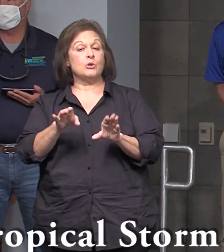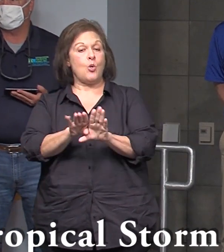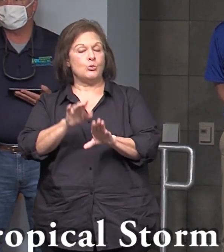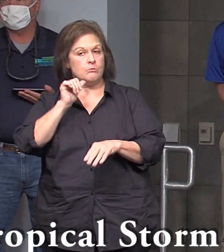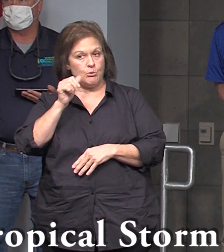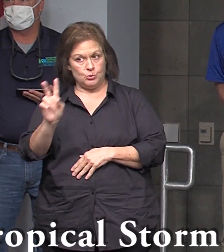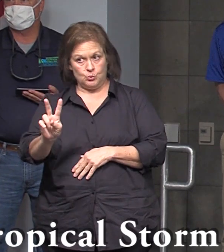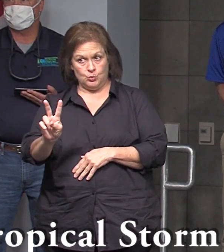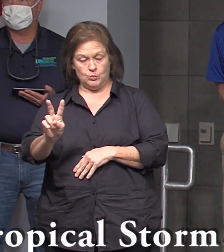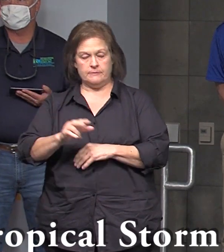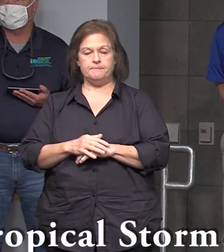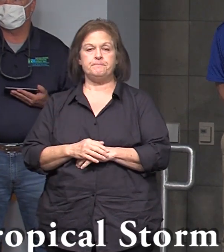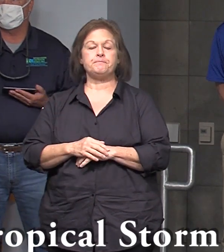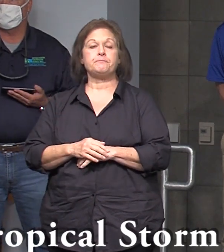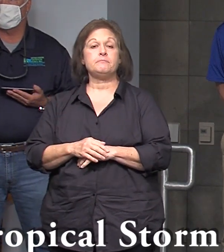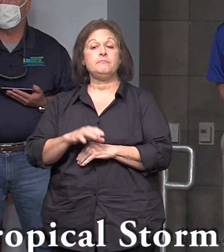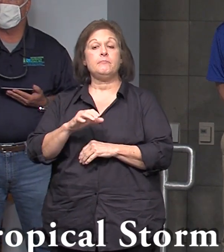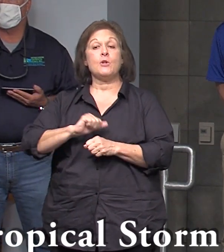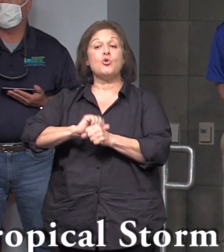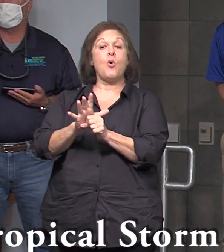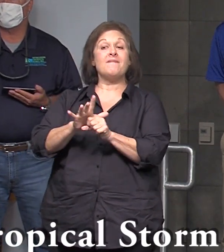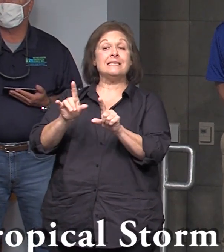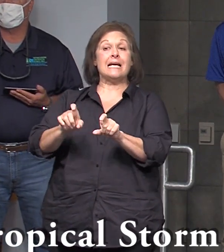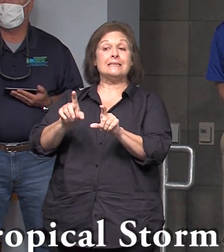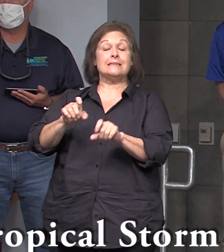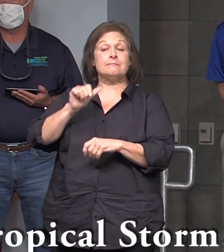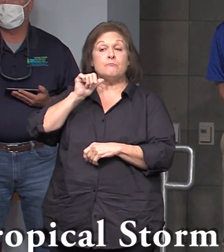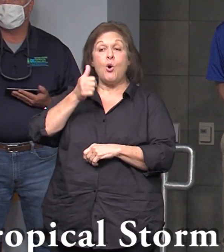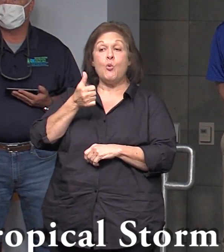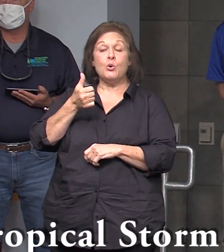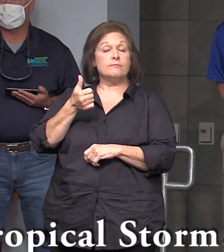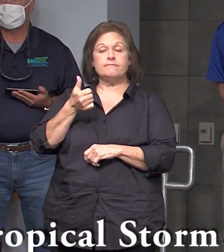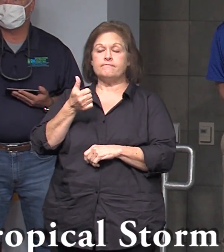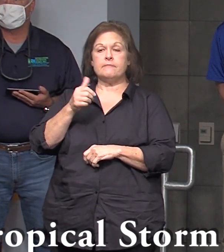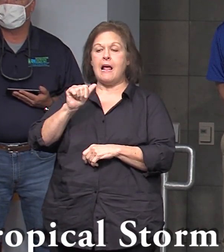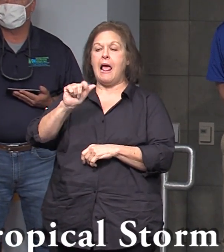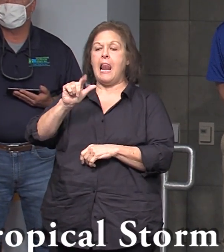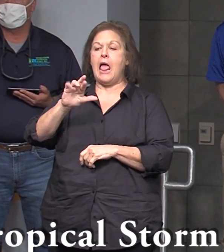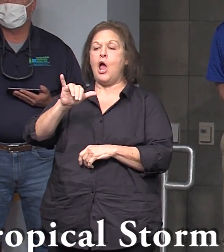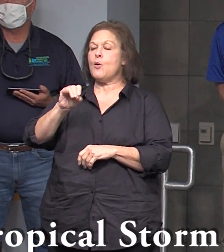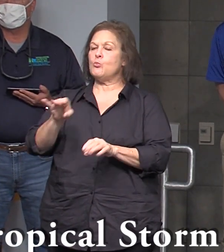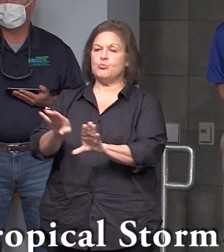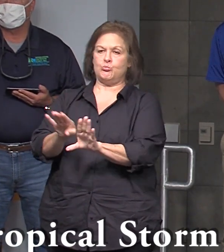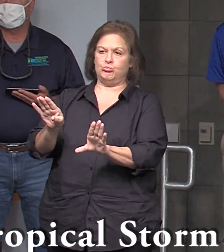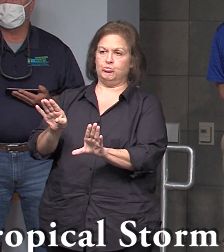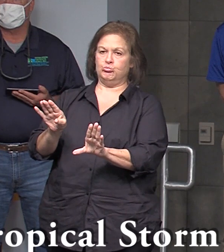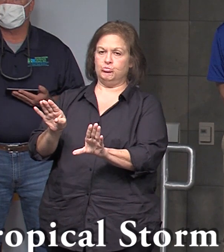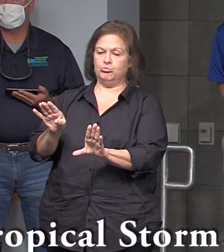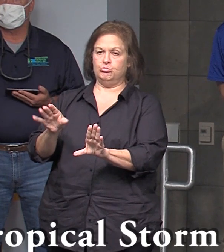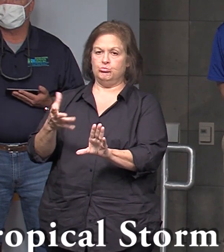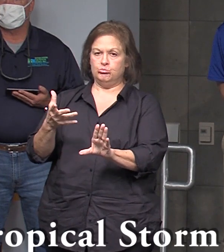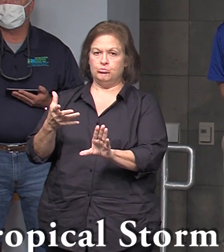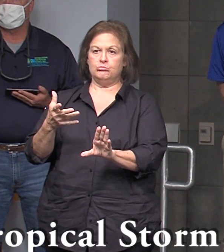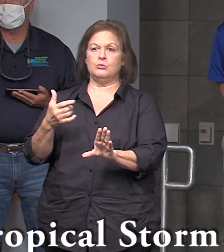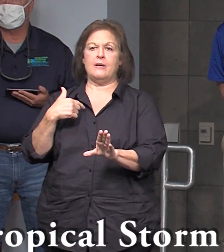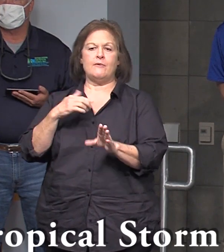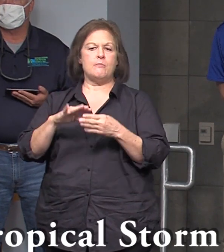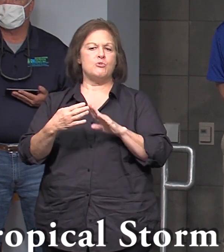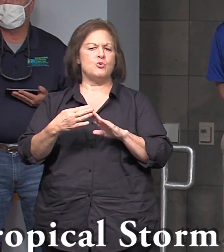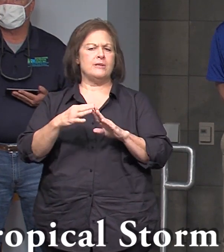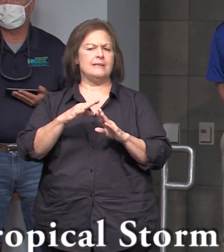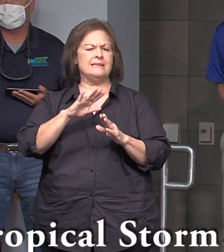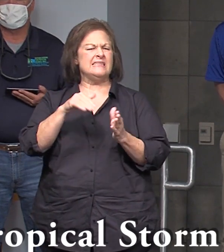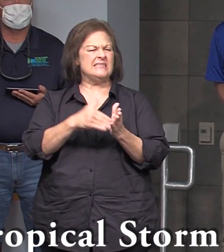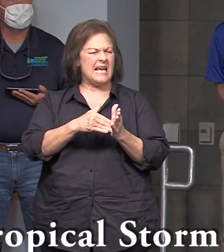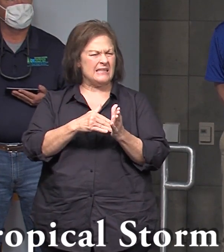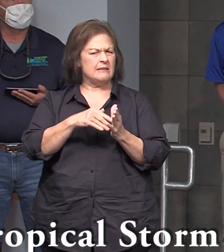at 2 p.m. In terms of COVID testing tomorrow, we Ilario is going to be closed, and we had a community testing site that we